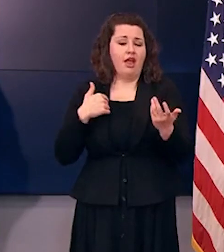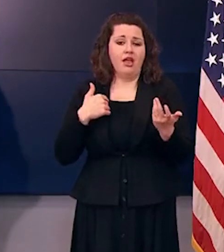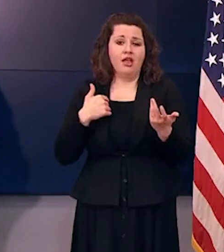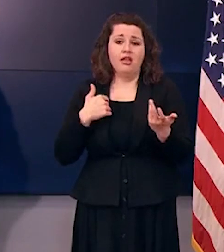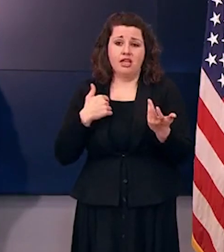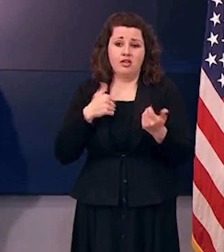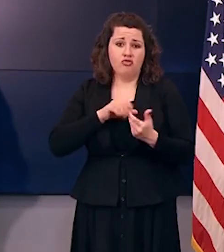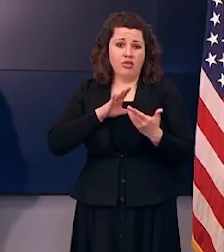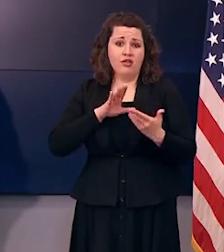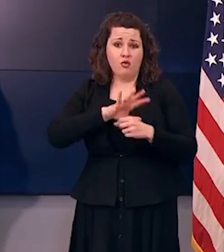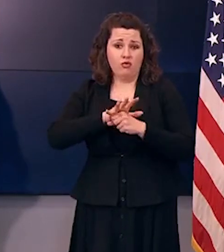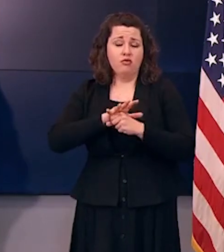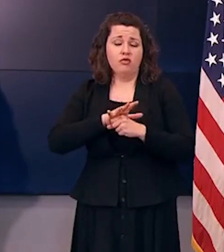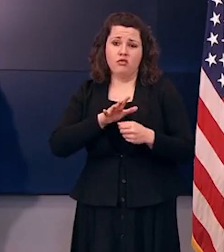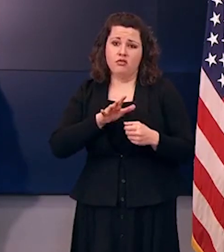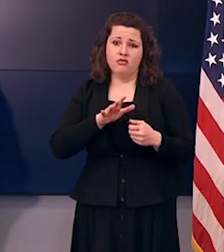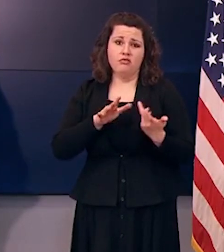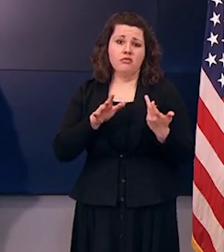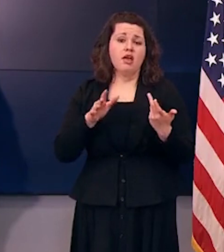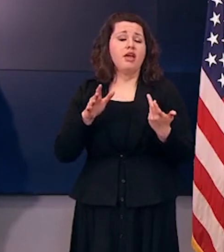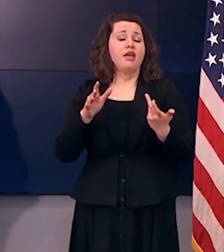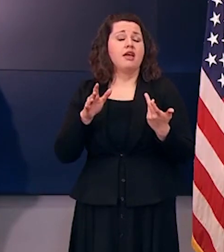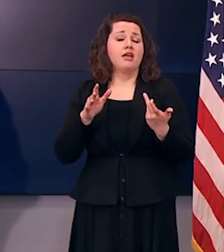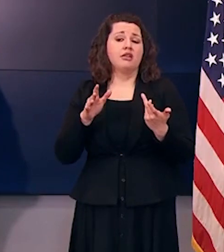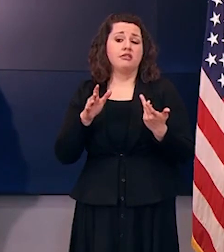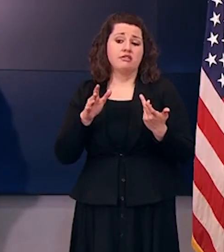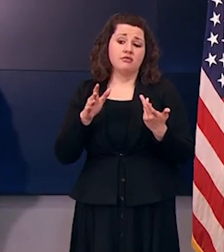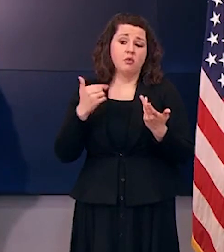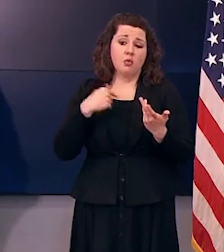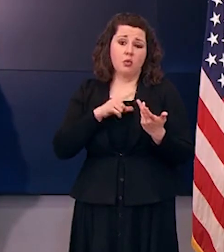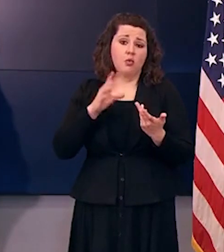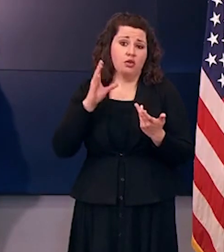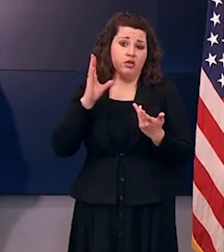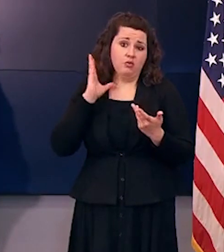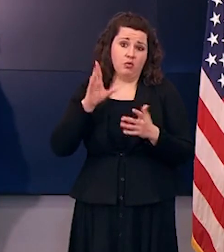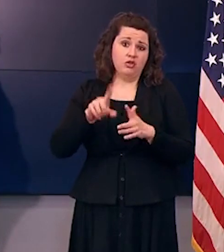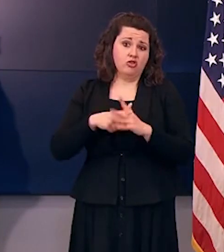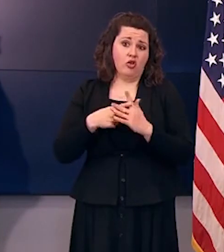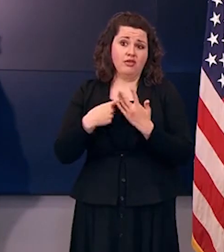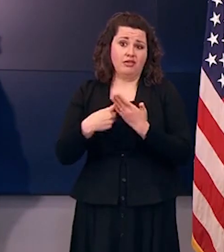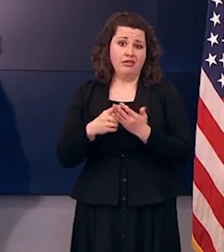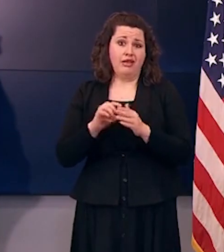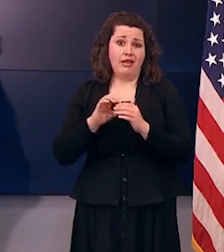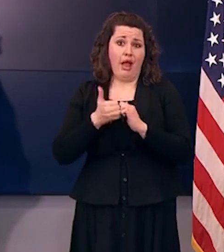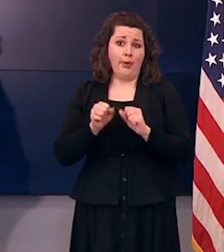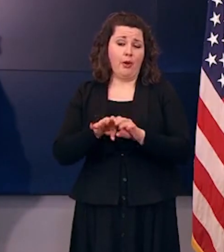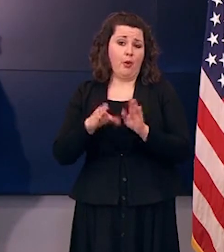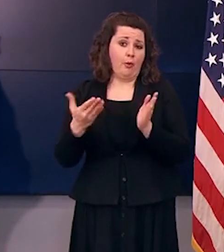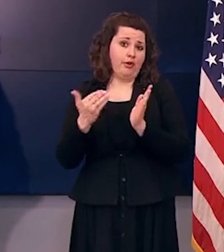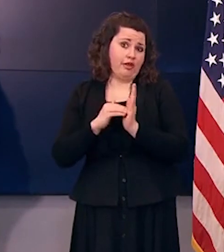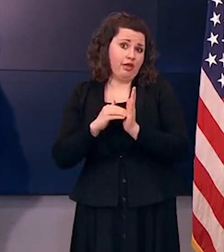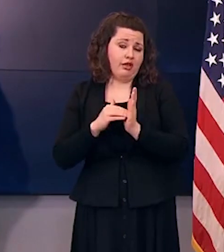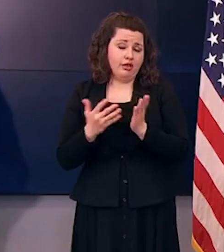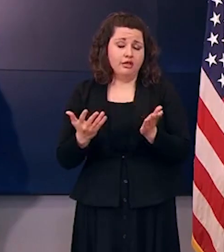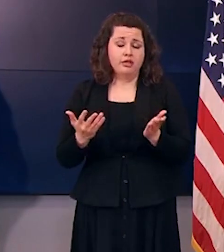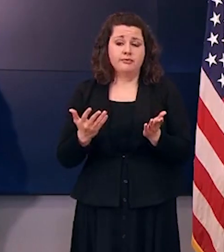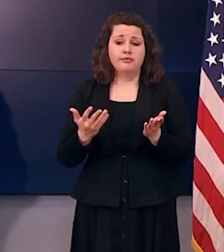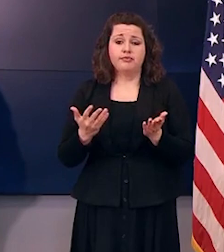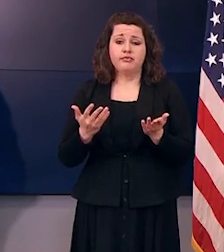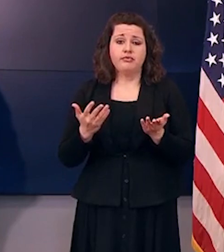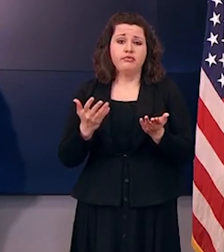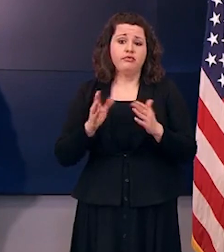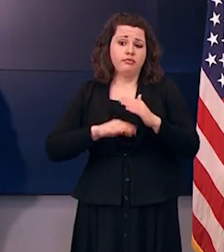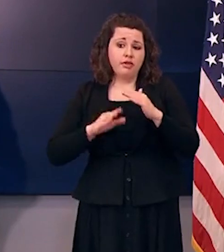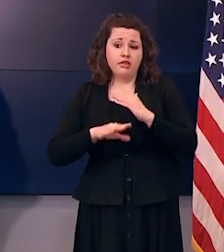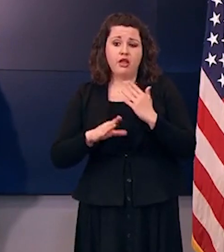addressing COVID-19, and to the point where we're going to start talking about how we can open things up in this state based on what